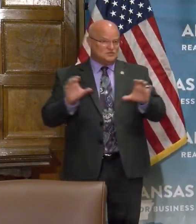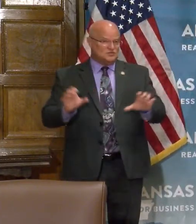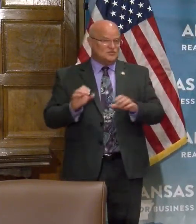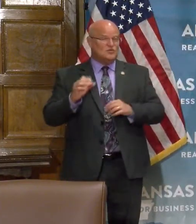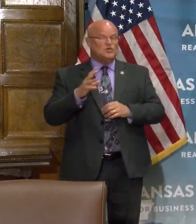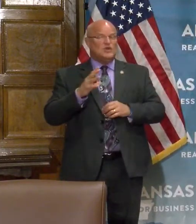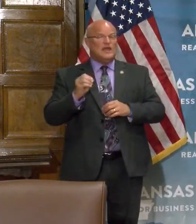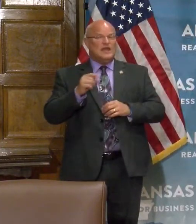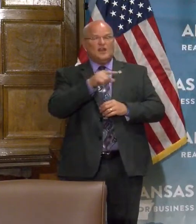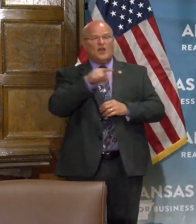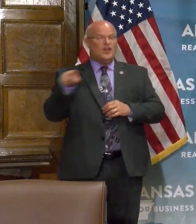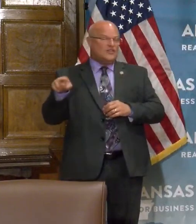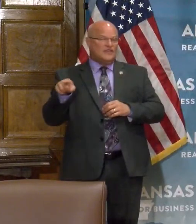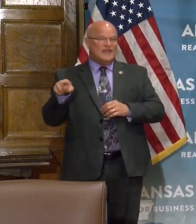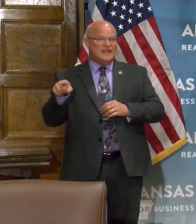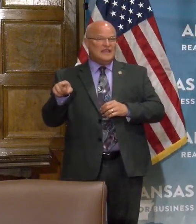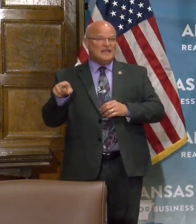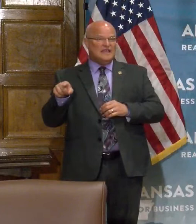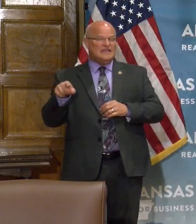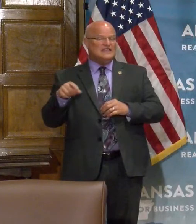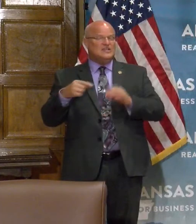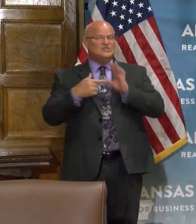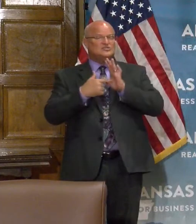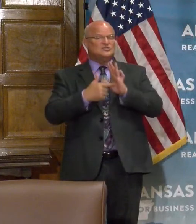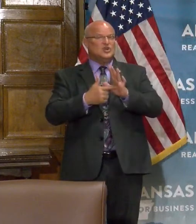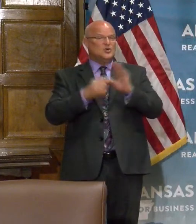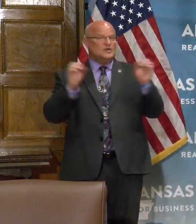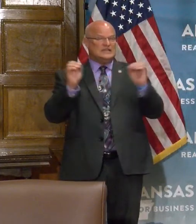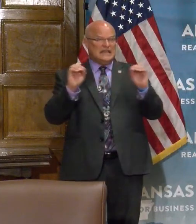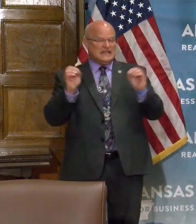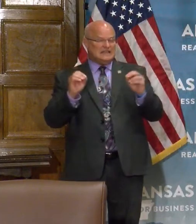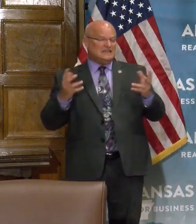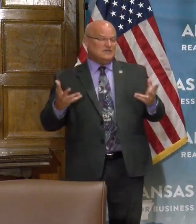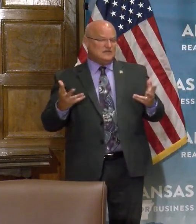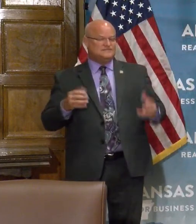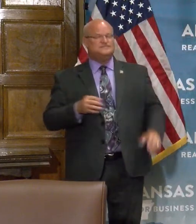And are they asymptomatic? Was that a surprise down there?